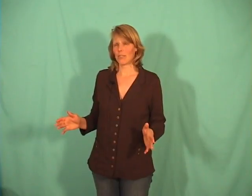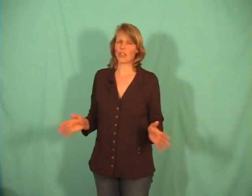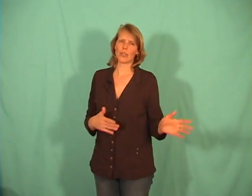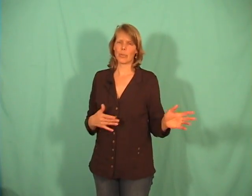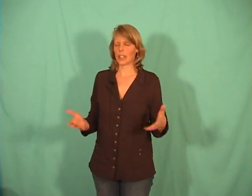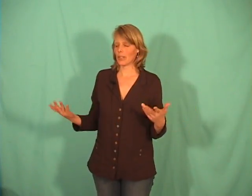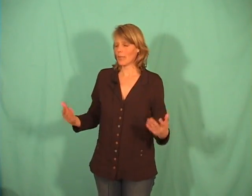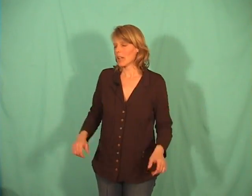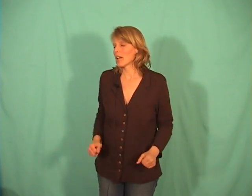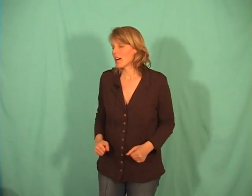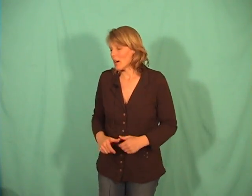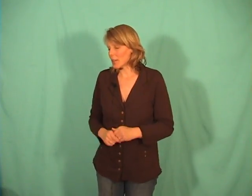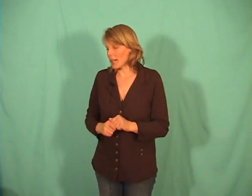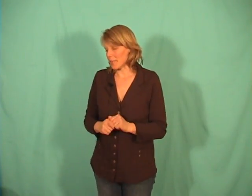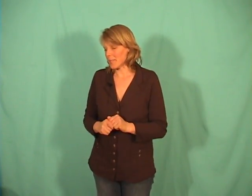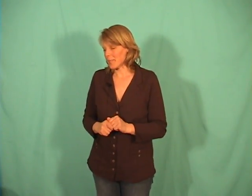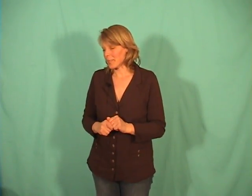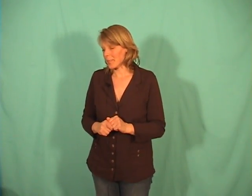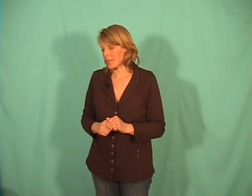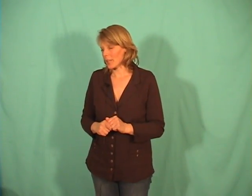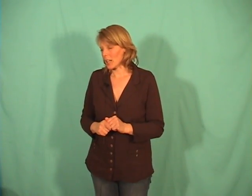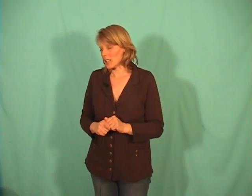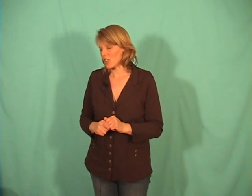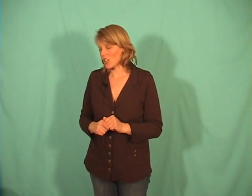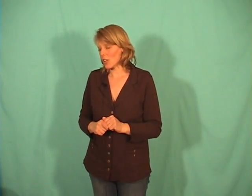snow we go. Okay, so,